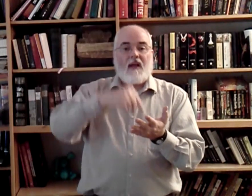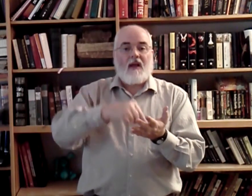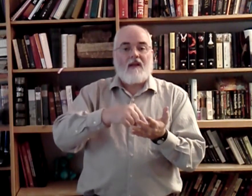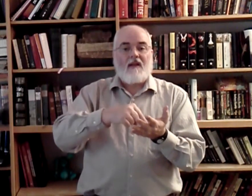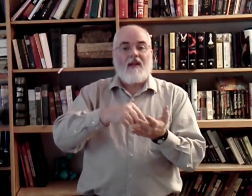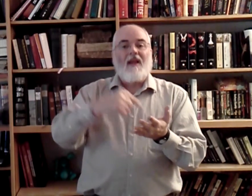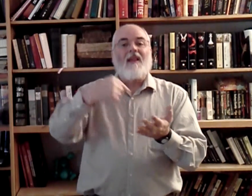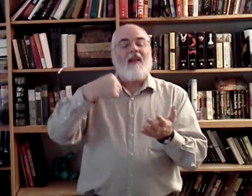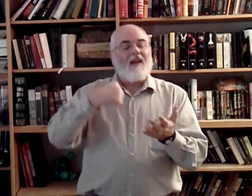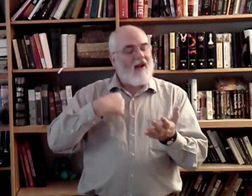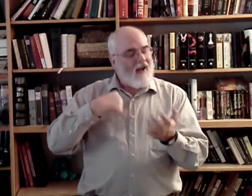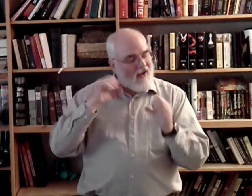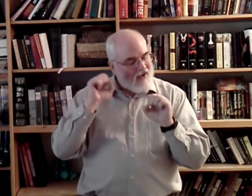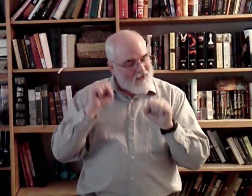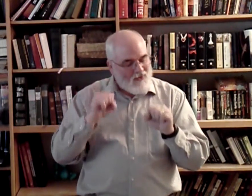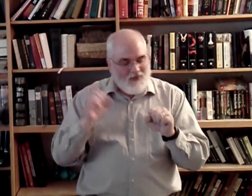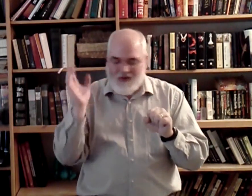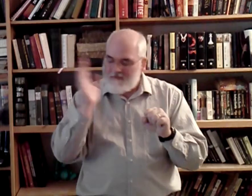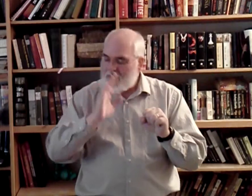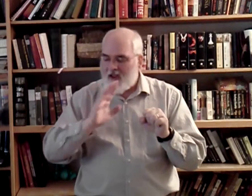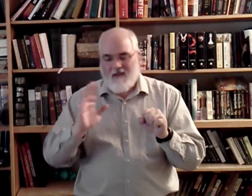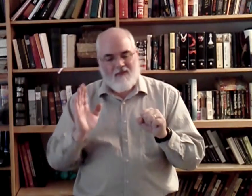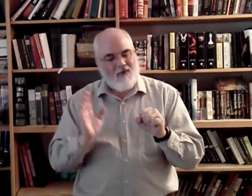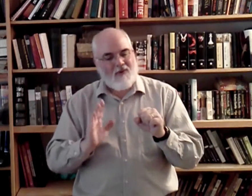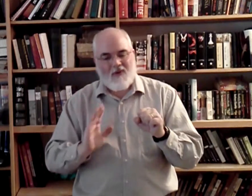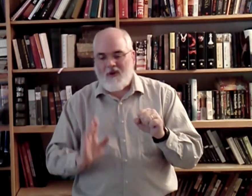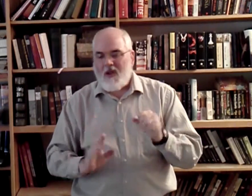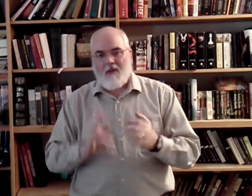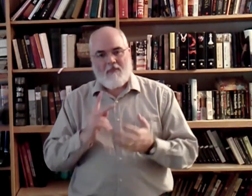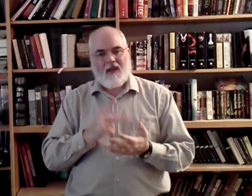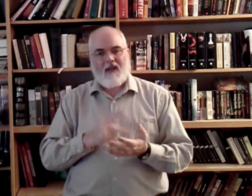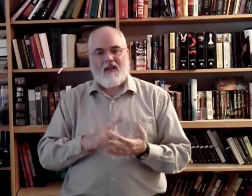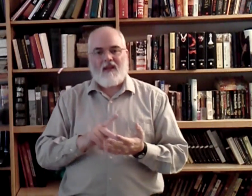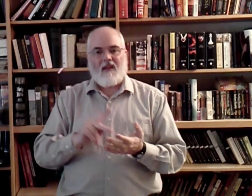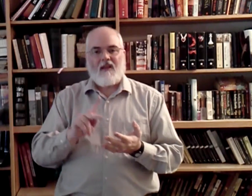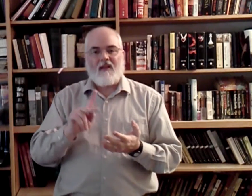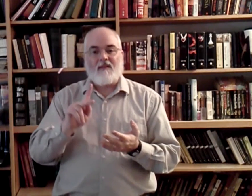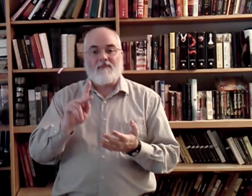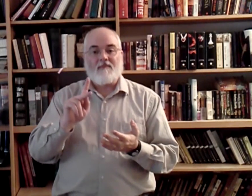debt that I could never pay.